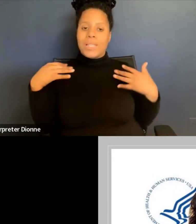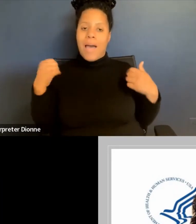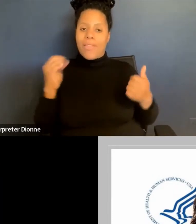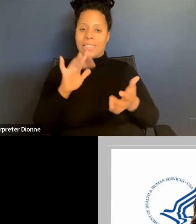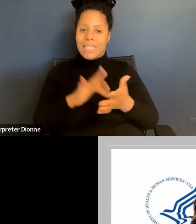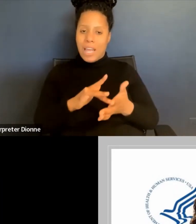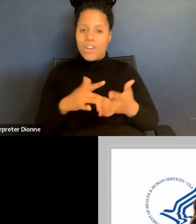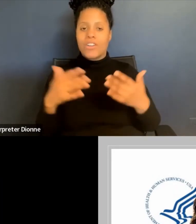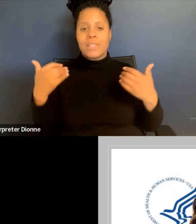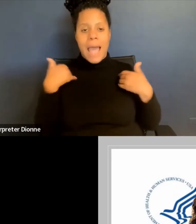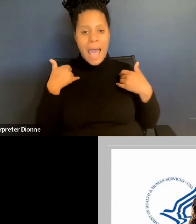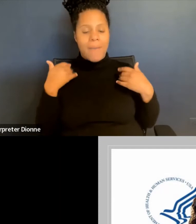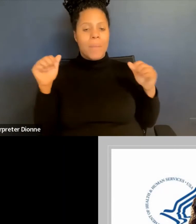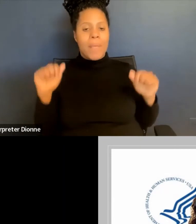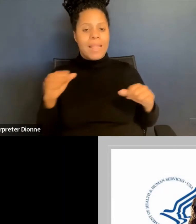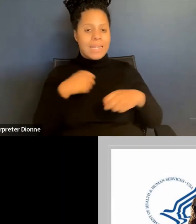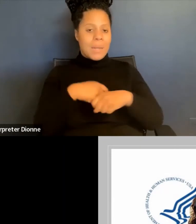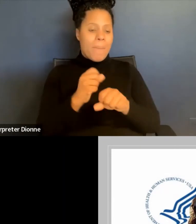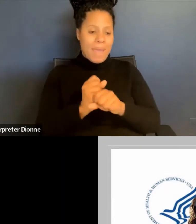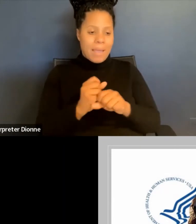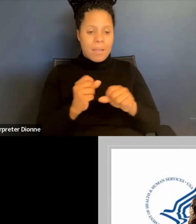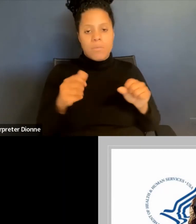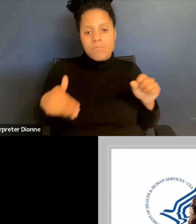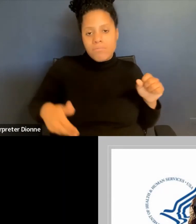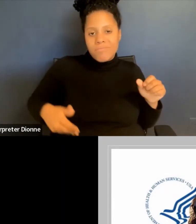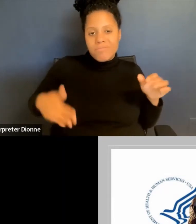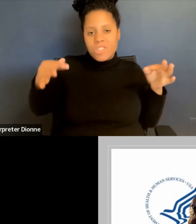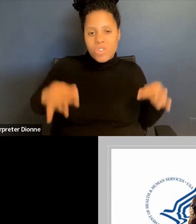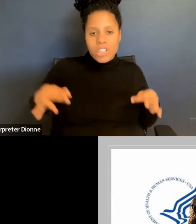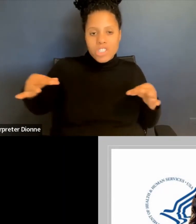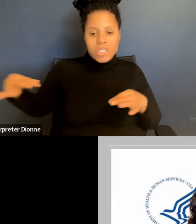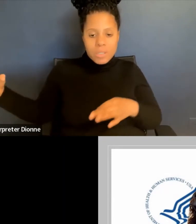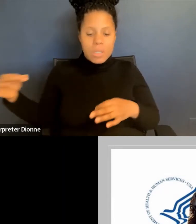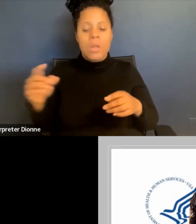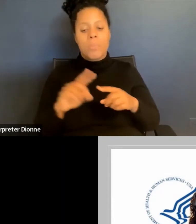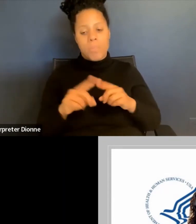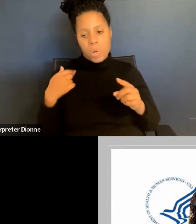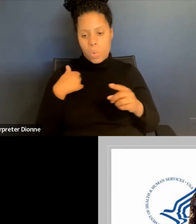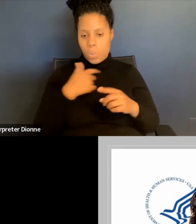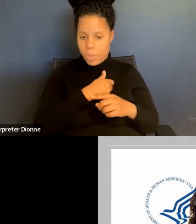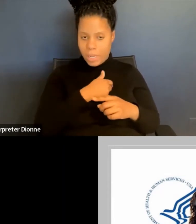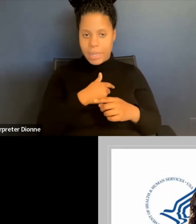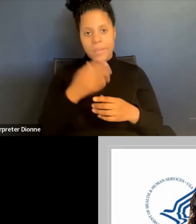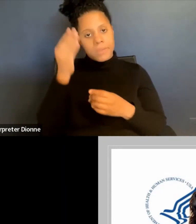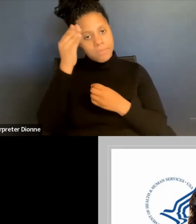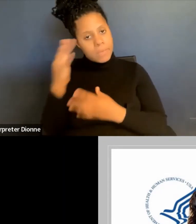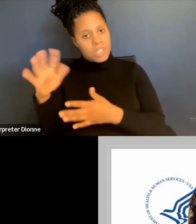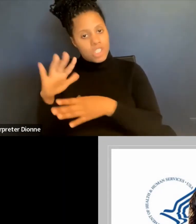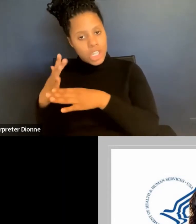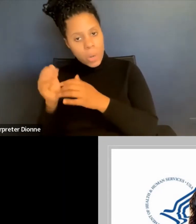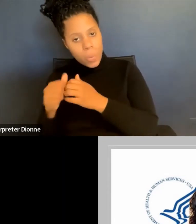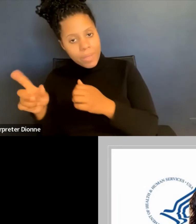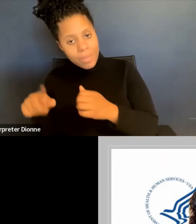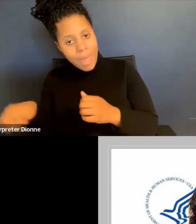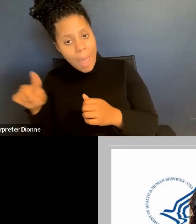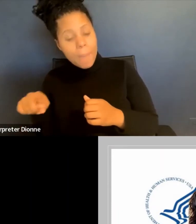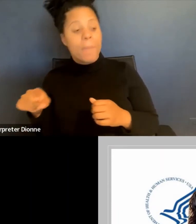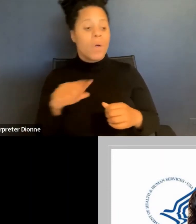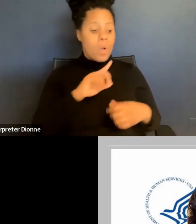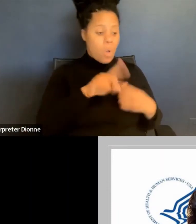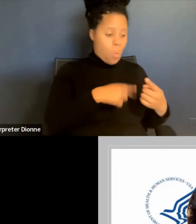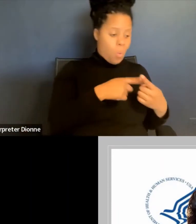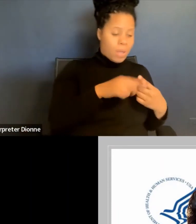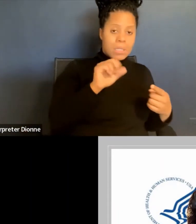But again, we are sharing with health centers as our supply allocation has increased, that